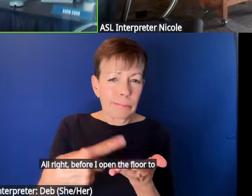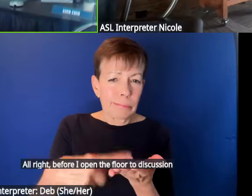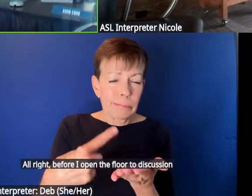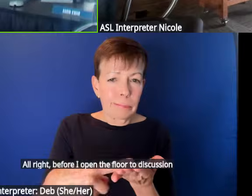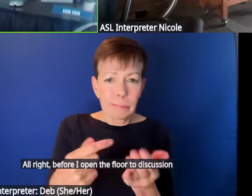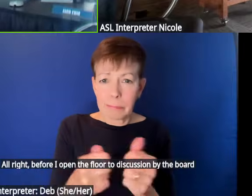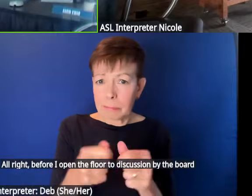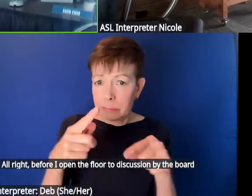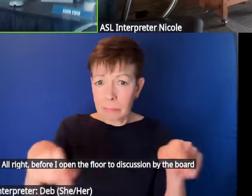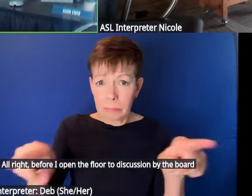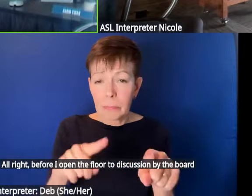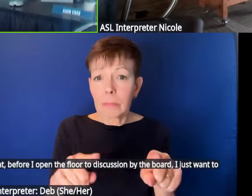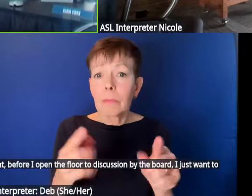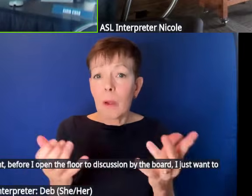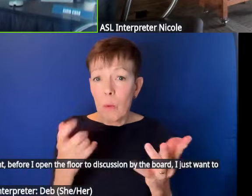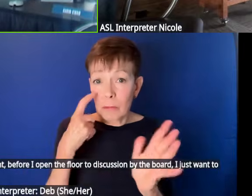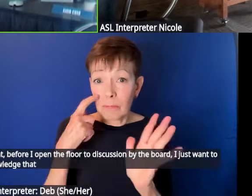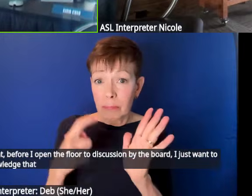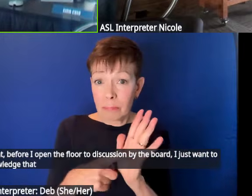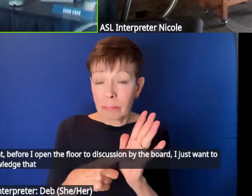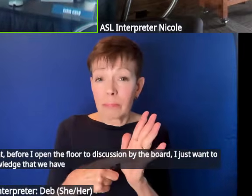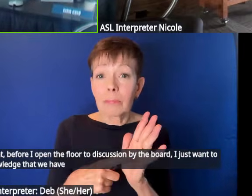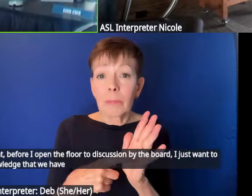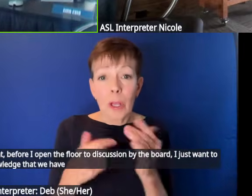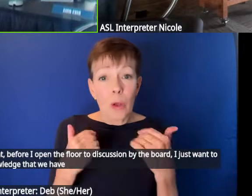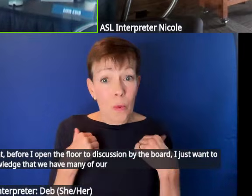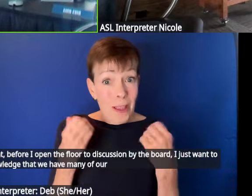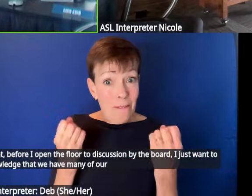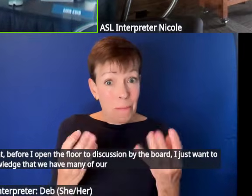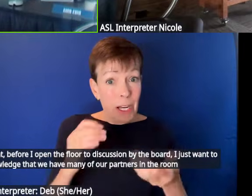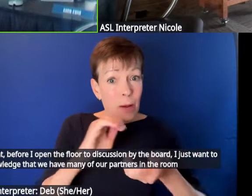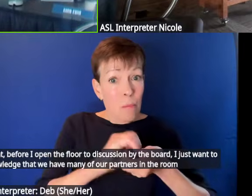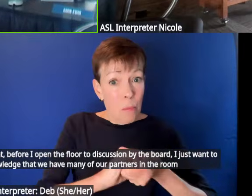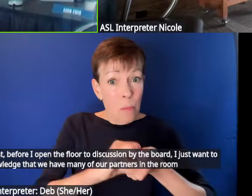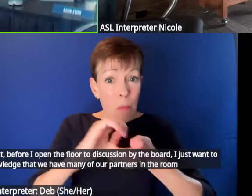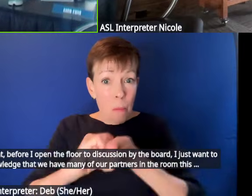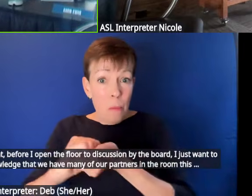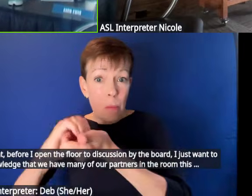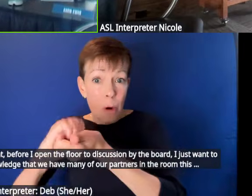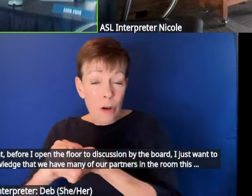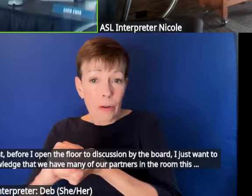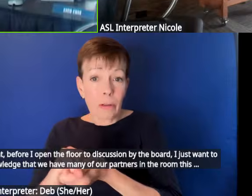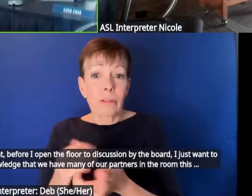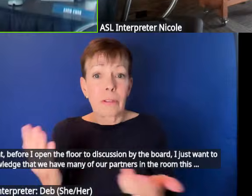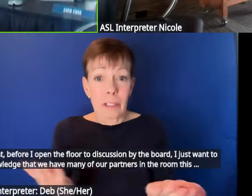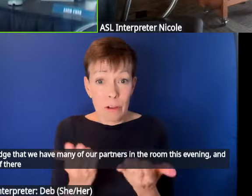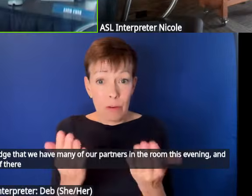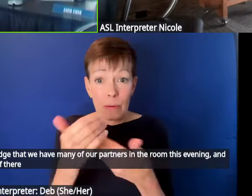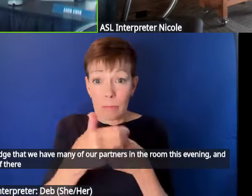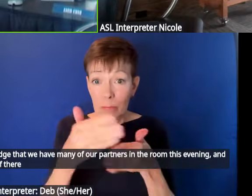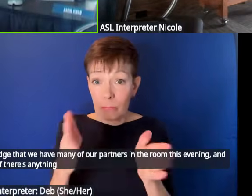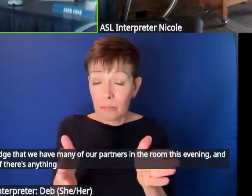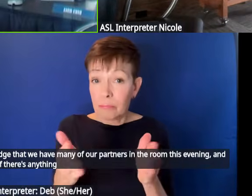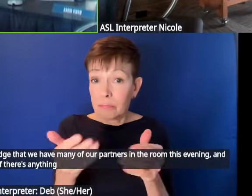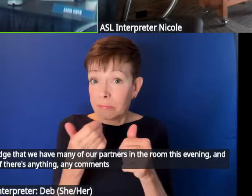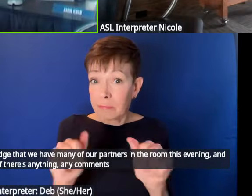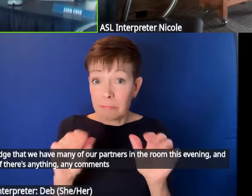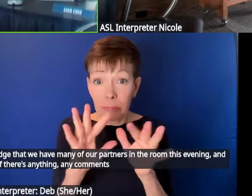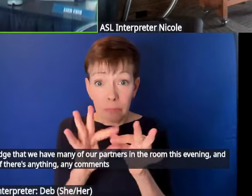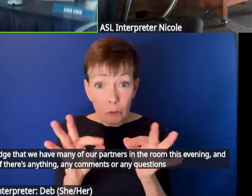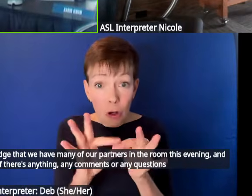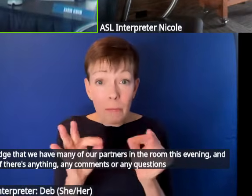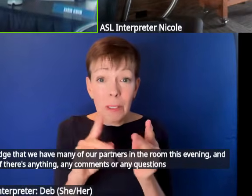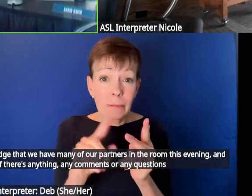the board, I just want to acknowledge that we have many of our partners in the room this evening, and certainly if there's any comments or any questions